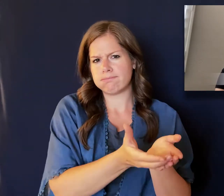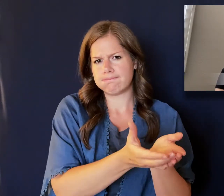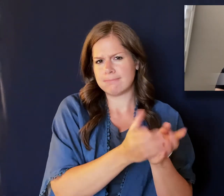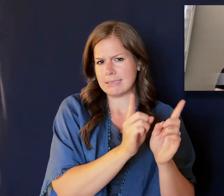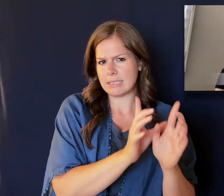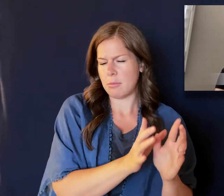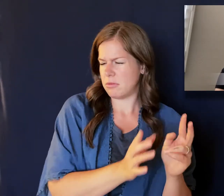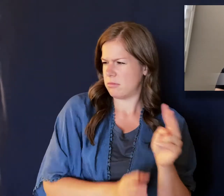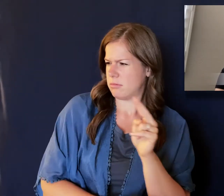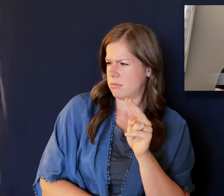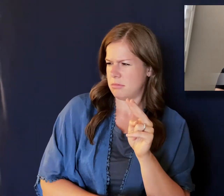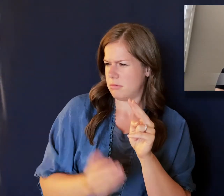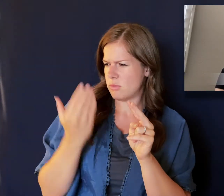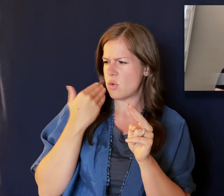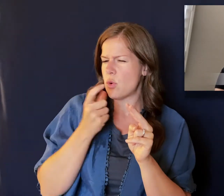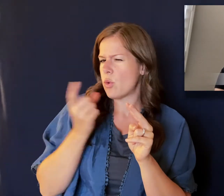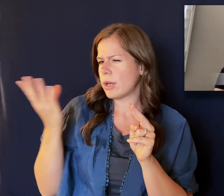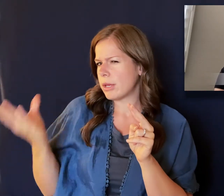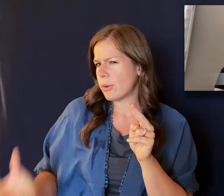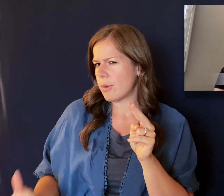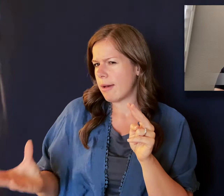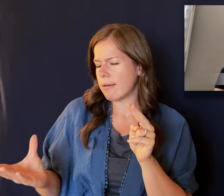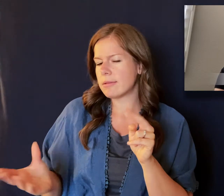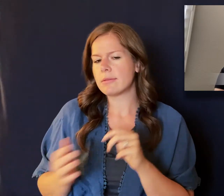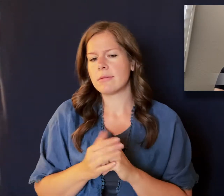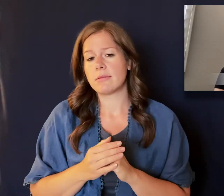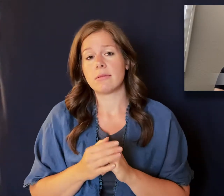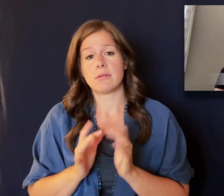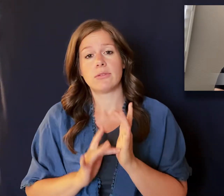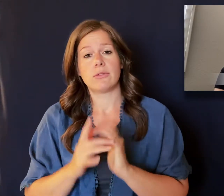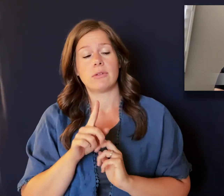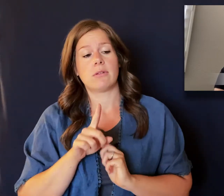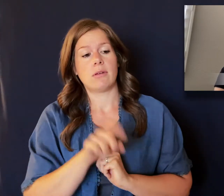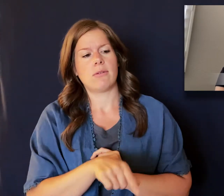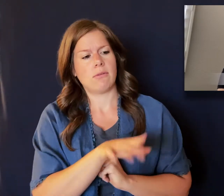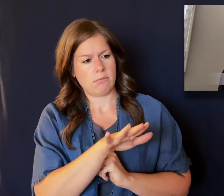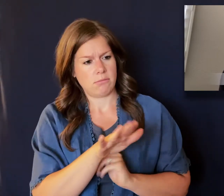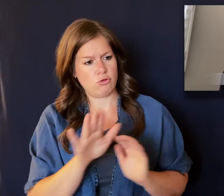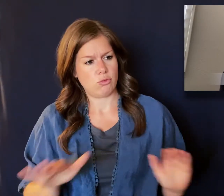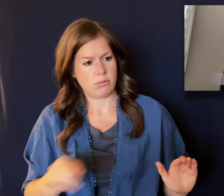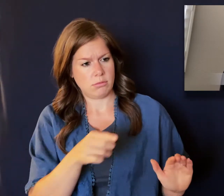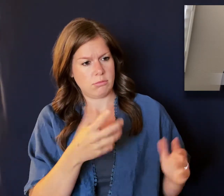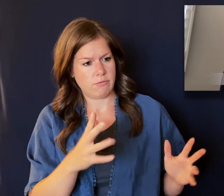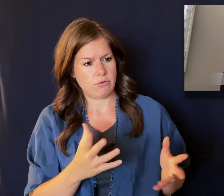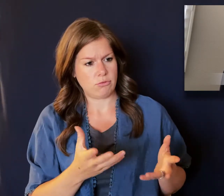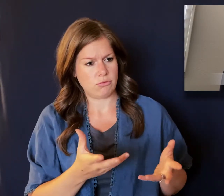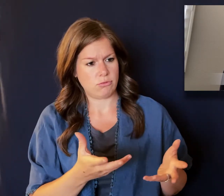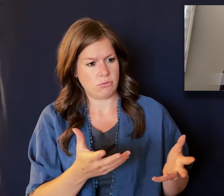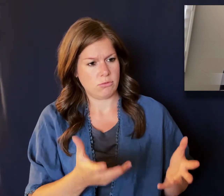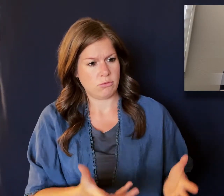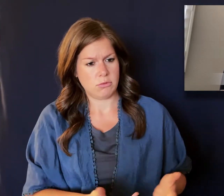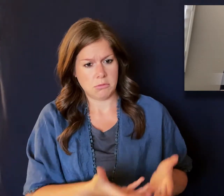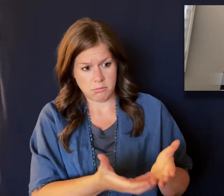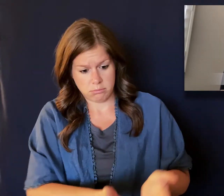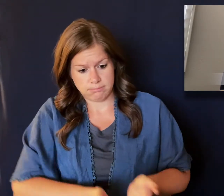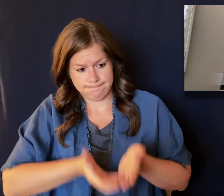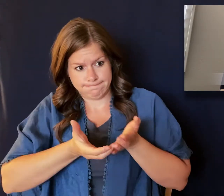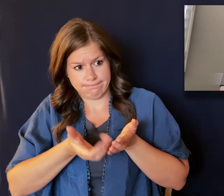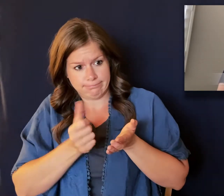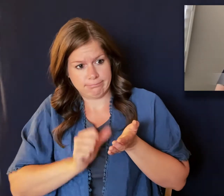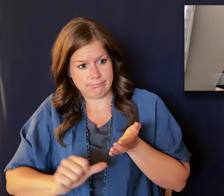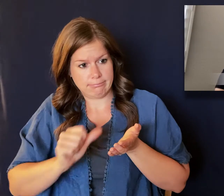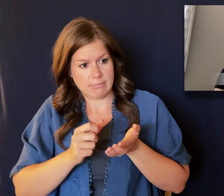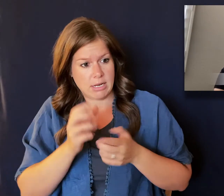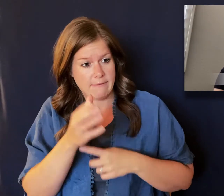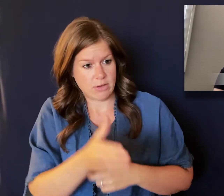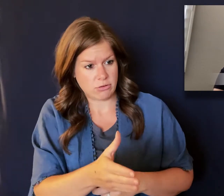So he says, children, have you not caught any fish? Or you don't have any fish, do you? And they say to him, no. And he said, cast the net on the right-hand side